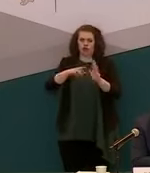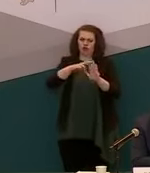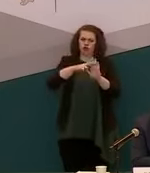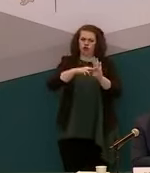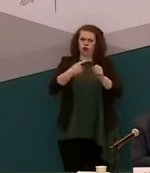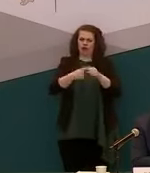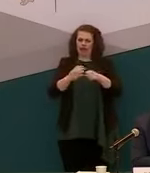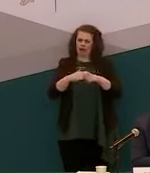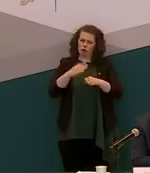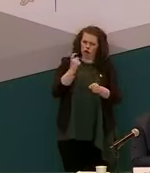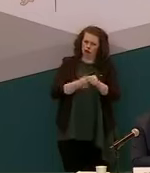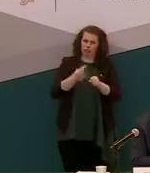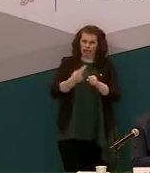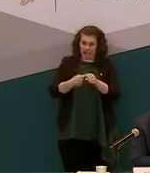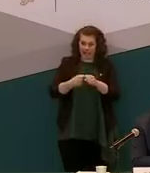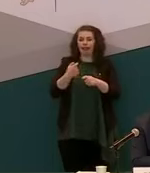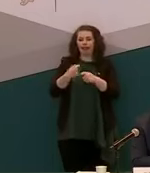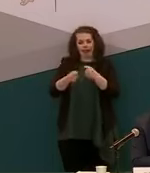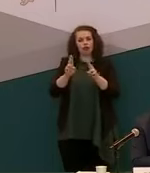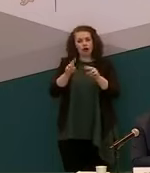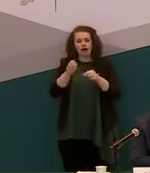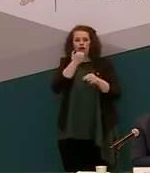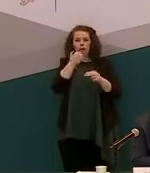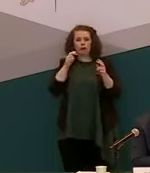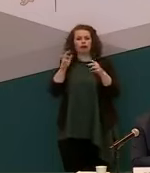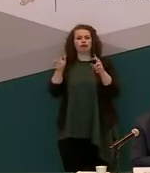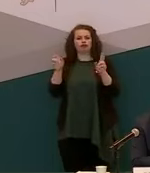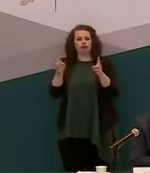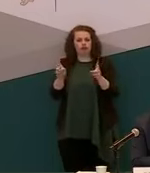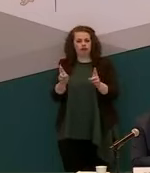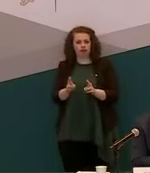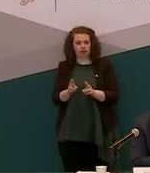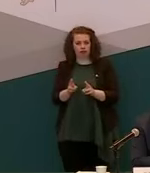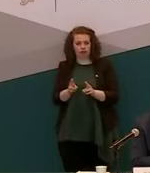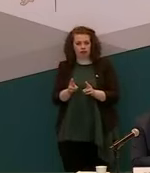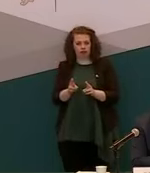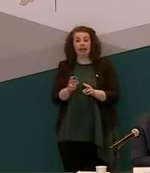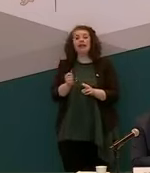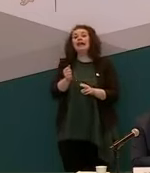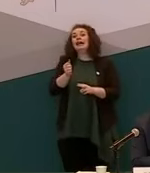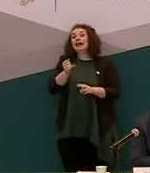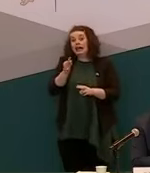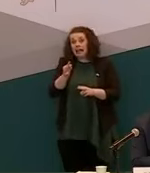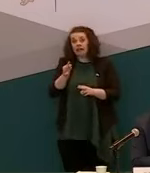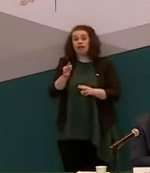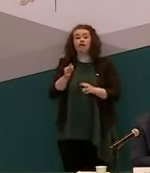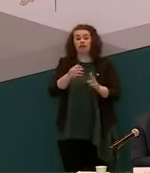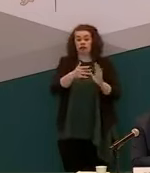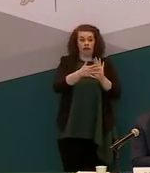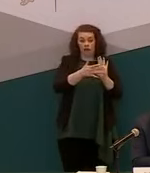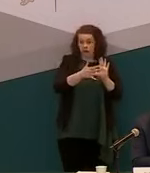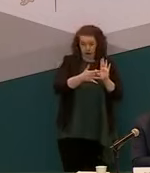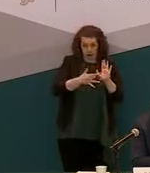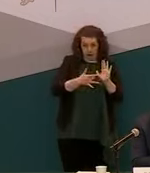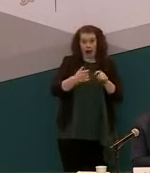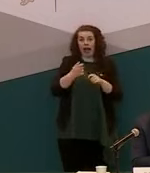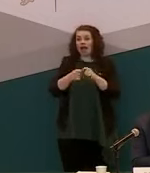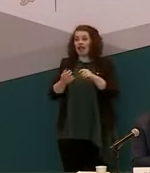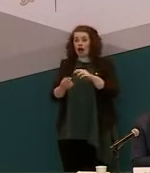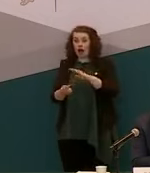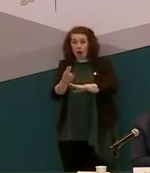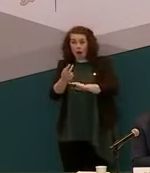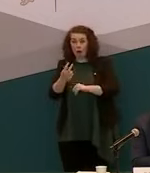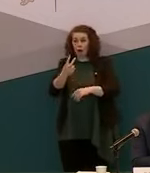regain control of the disease. If the reproduction number goes back above 2, back towards where we were with the kind